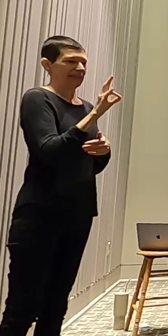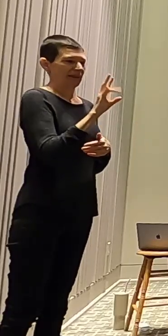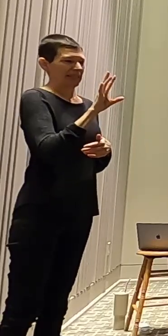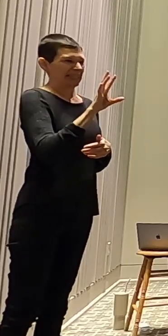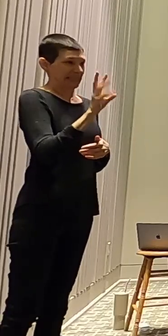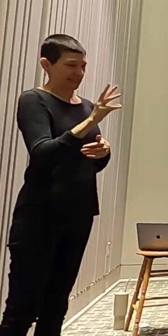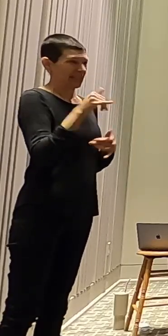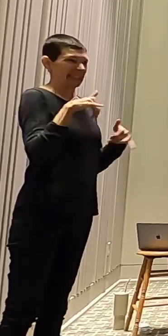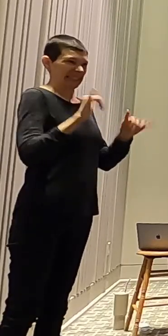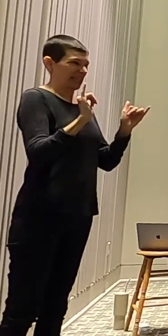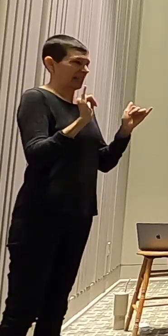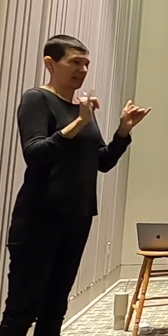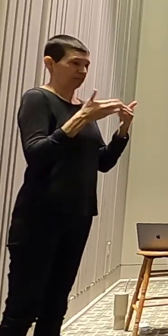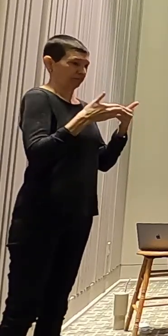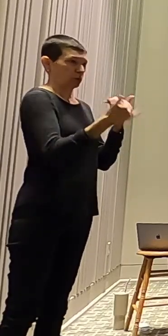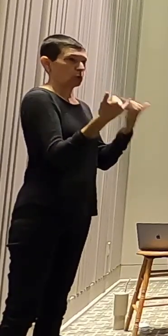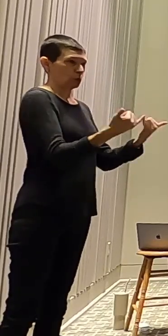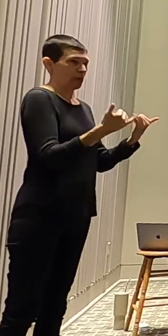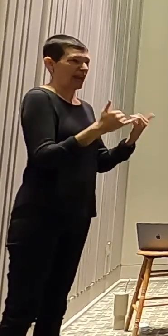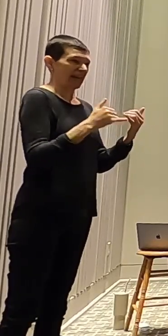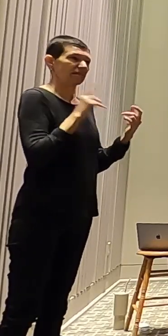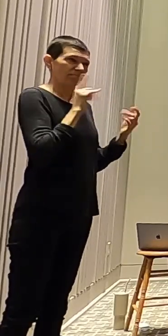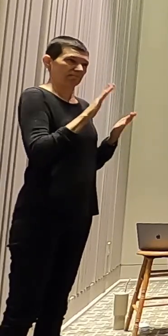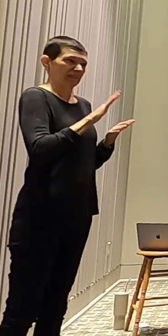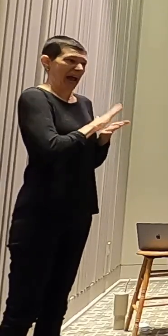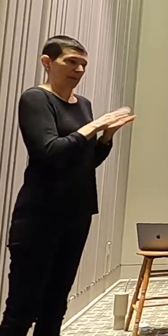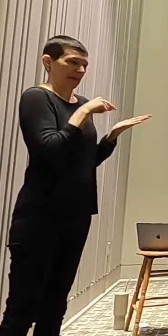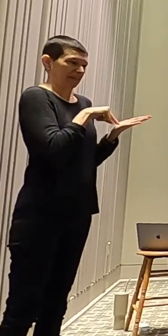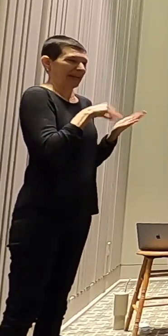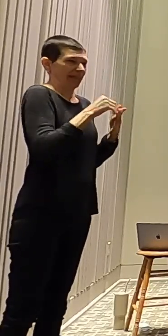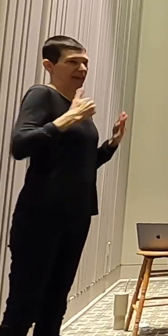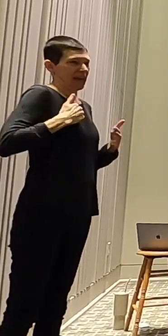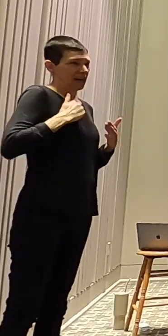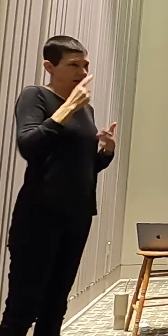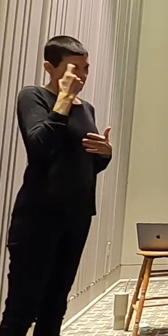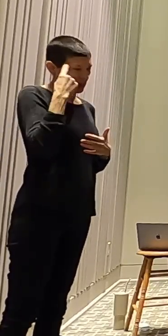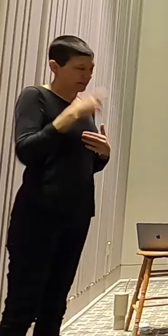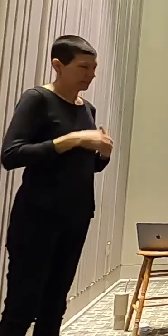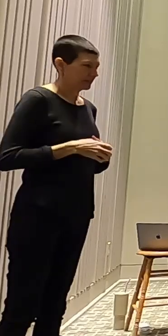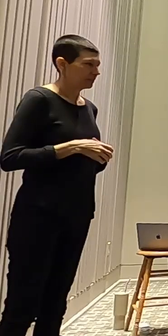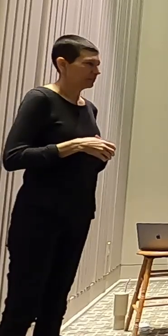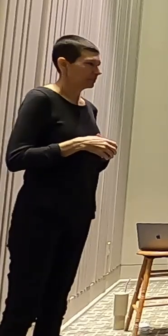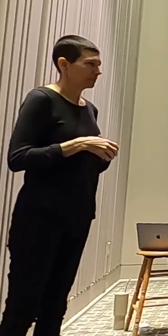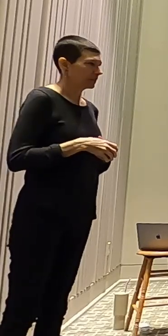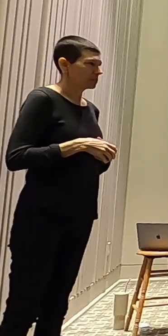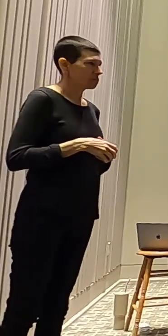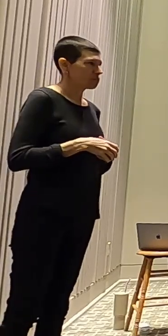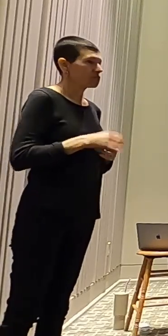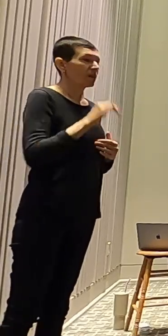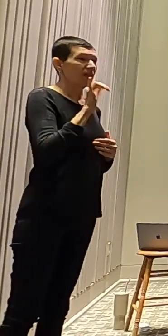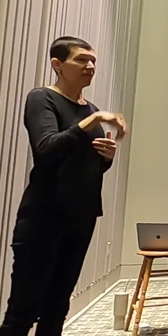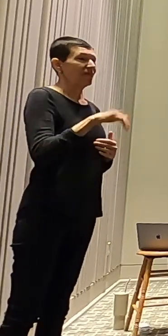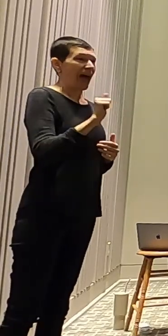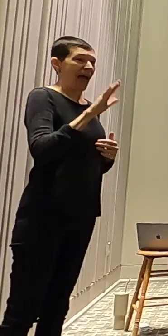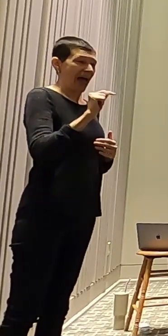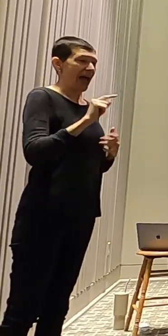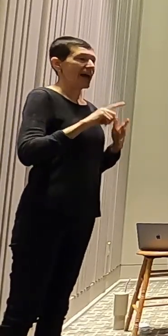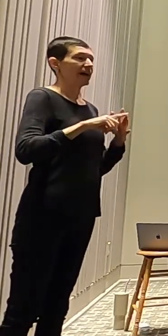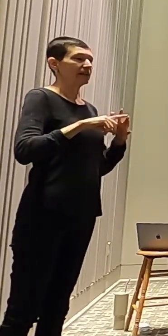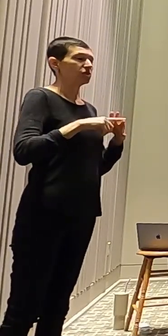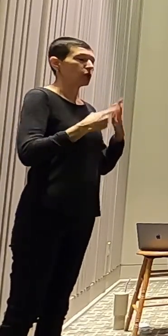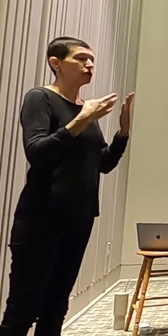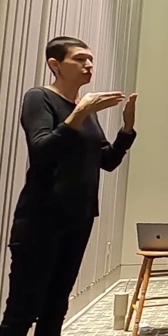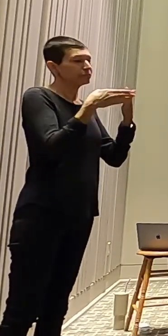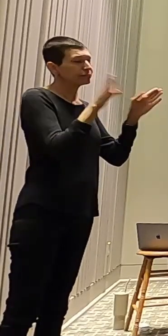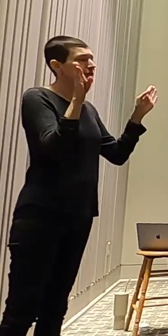it still exists today as a living document within the Canadian government. So the Act initially attempted to generalize